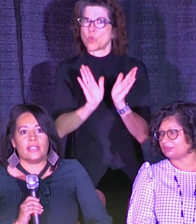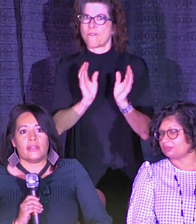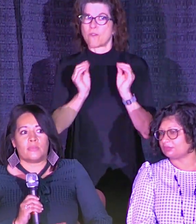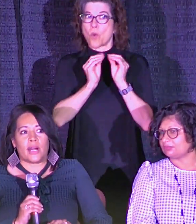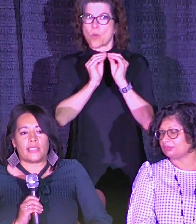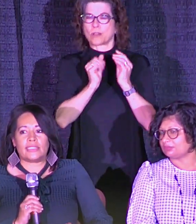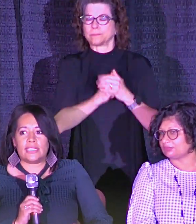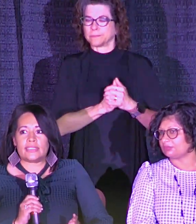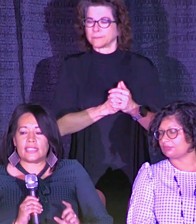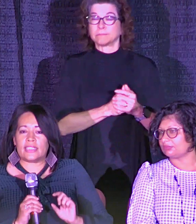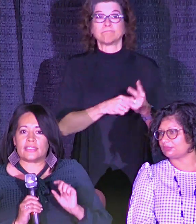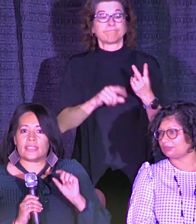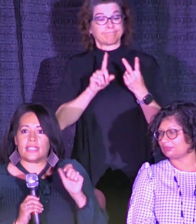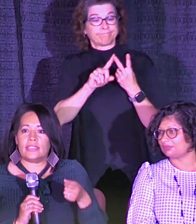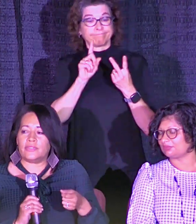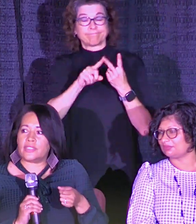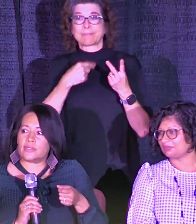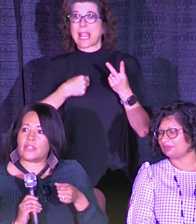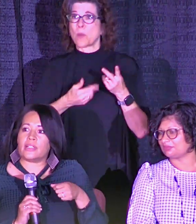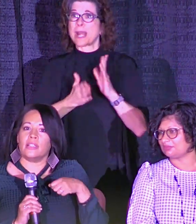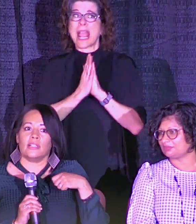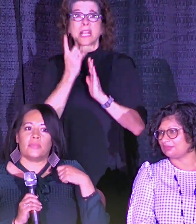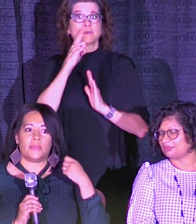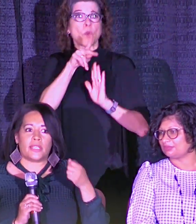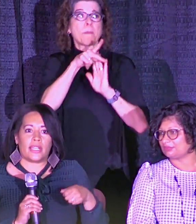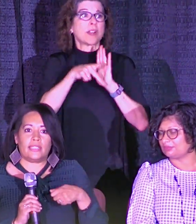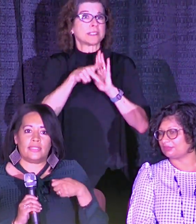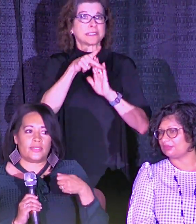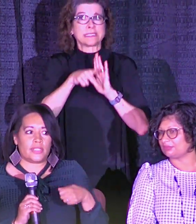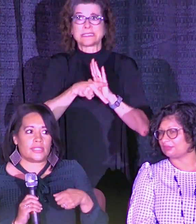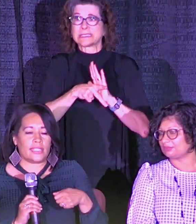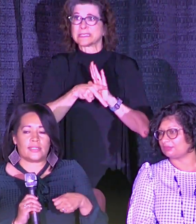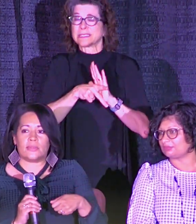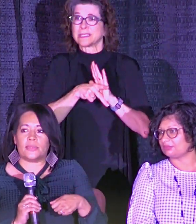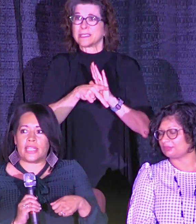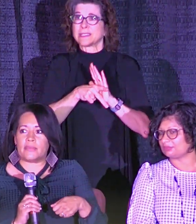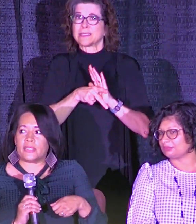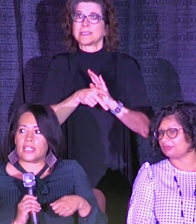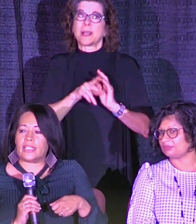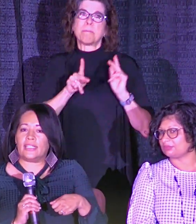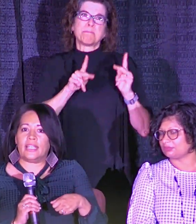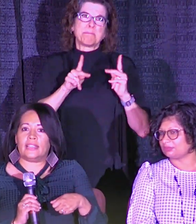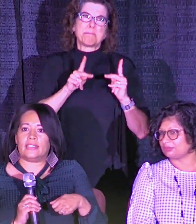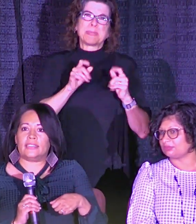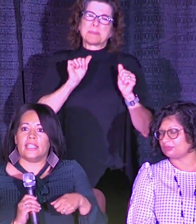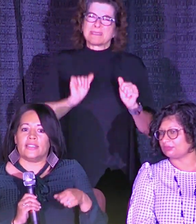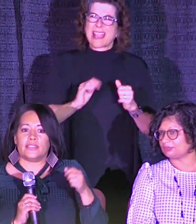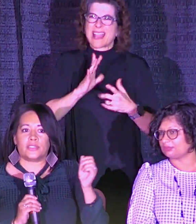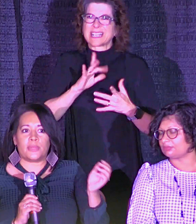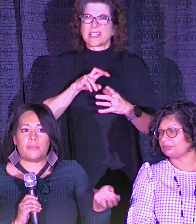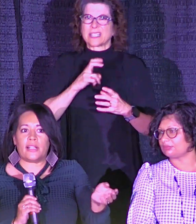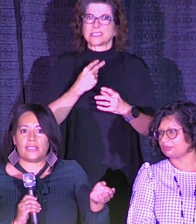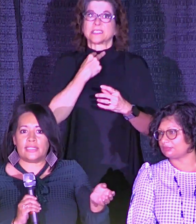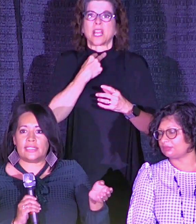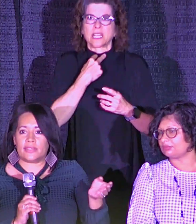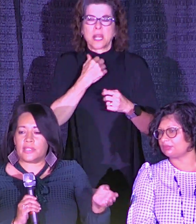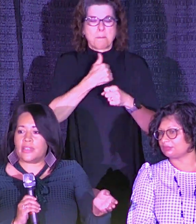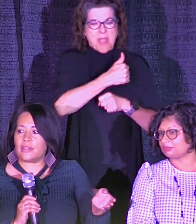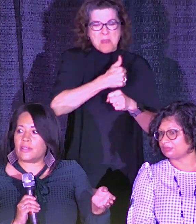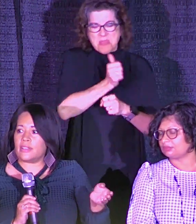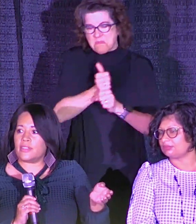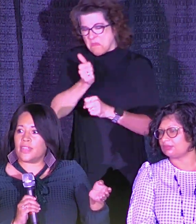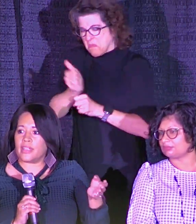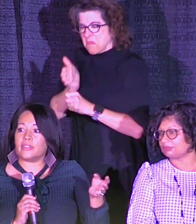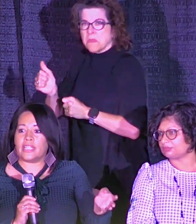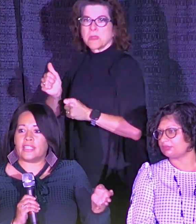for policies. I think there's a lot of people get caught in individual cycles of blame a lot, and there's so many policies that we